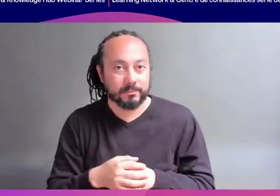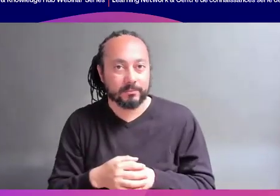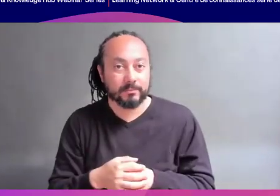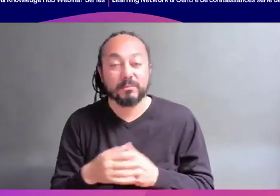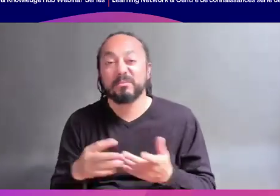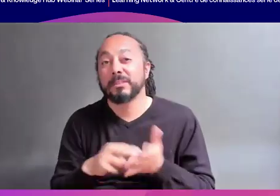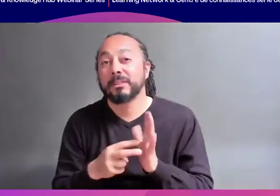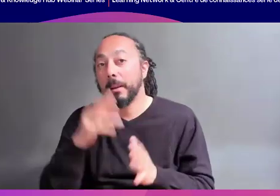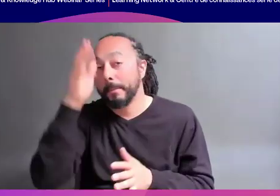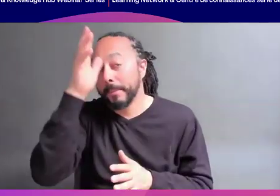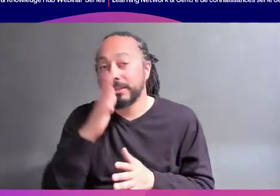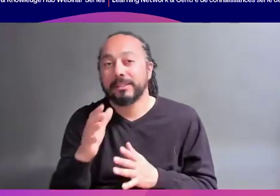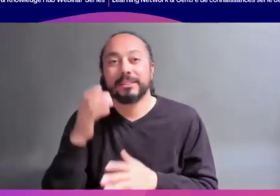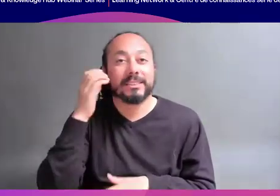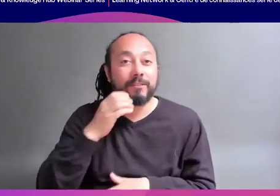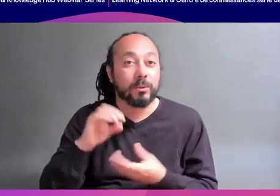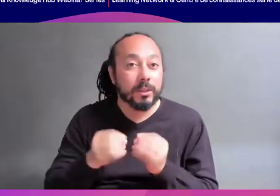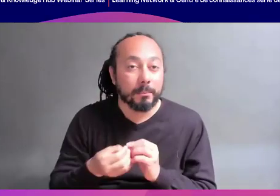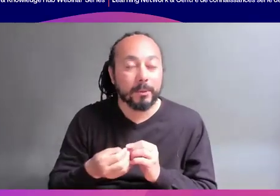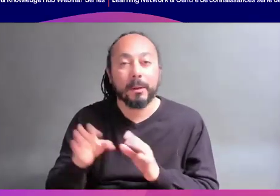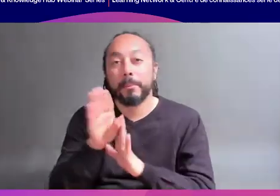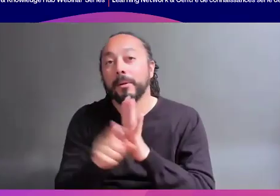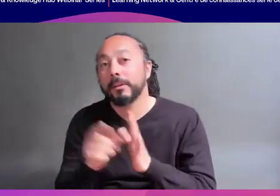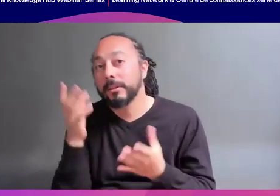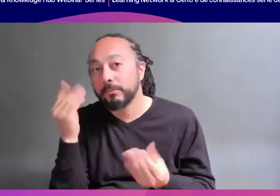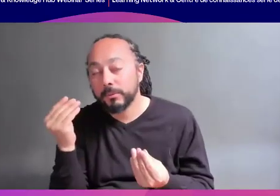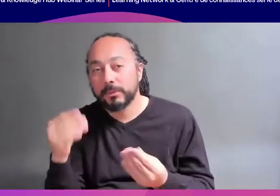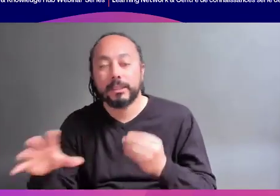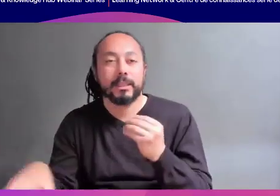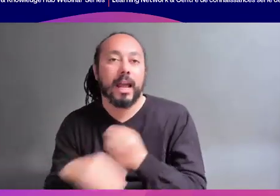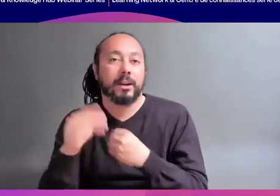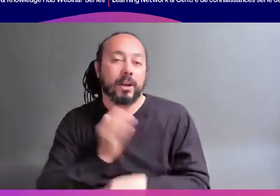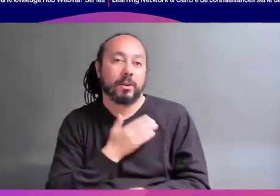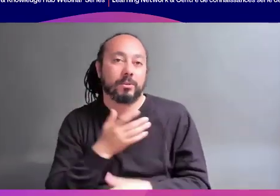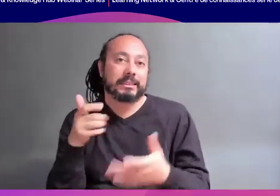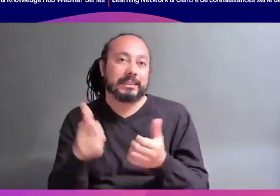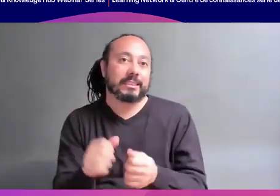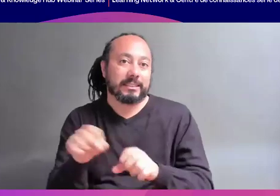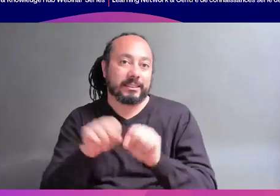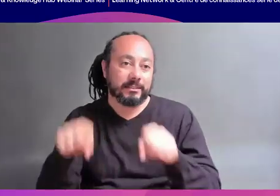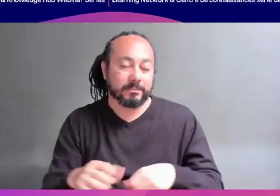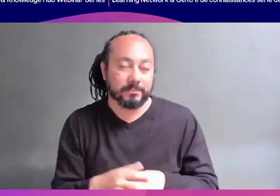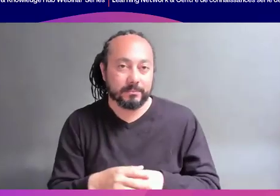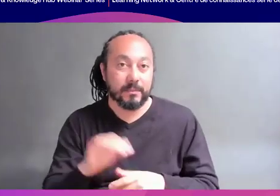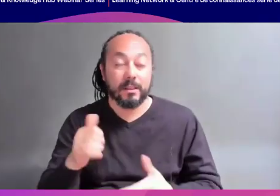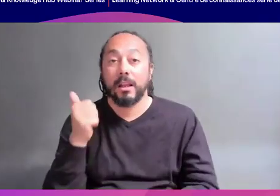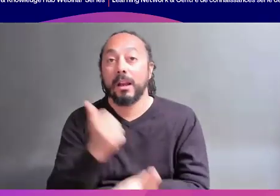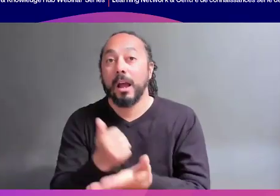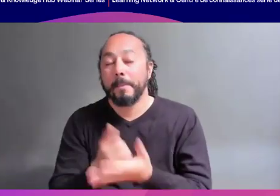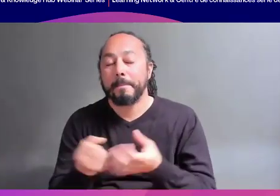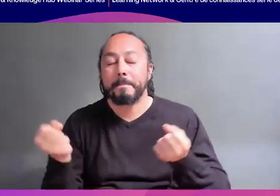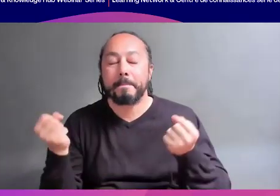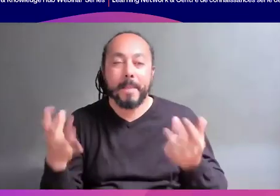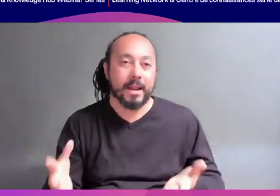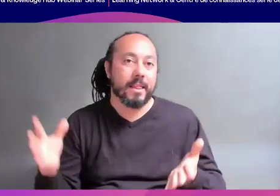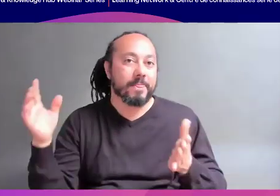phone numbers, a bit of background information, and then adding them to our texting system, which can easily support thousands, if not hundreds